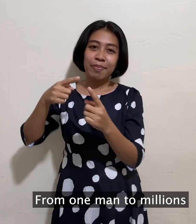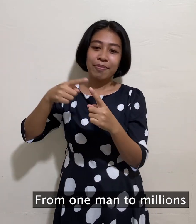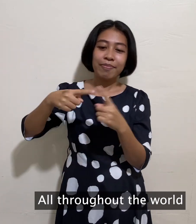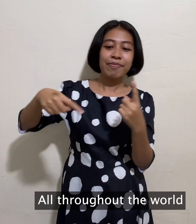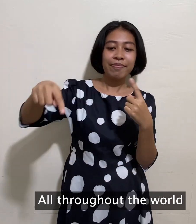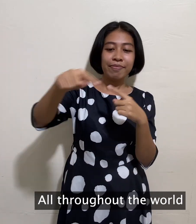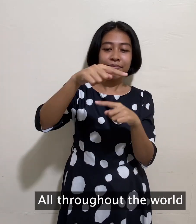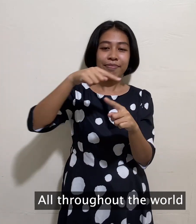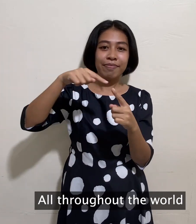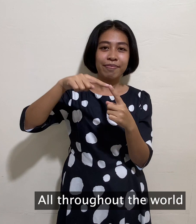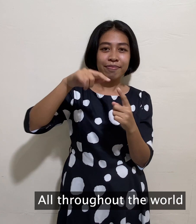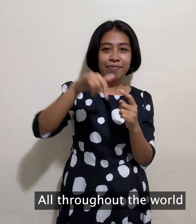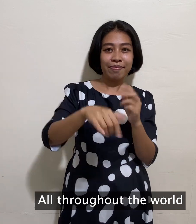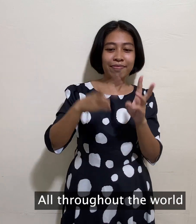millions all throughout the